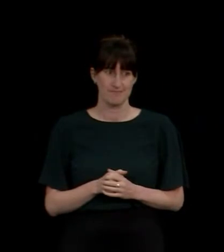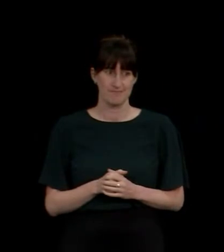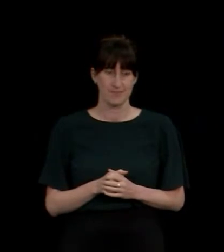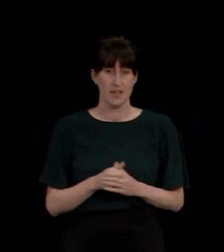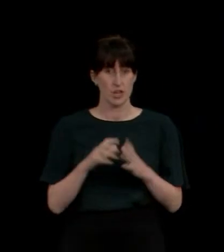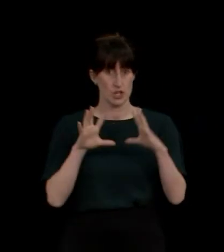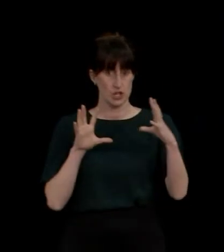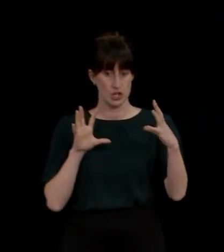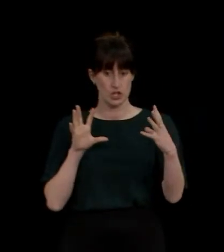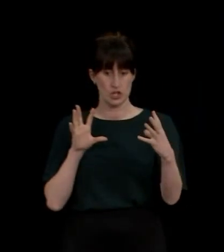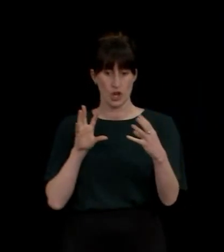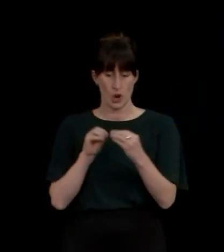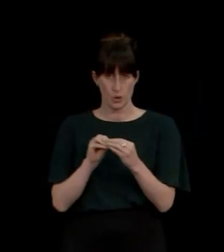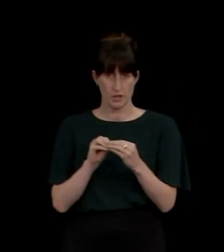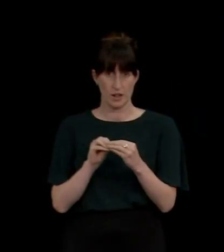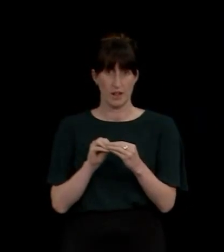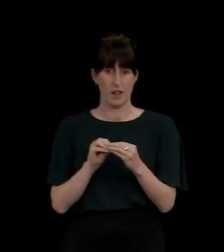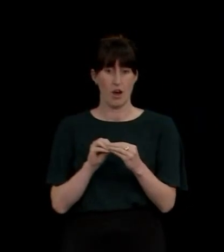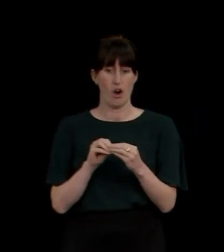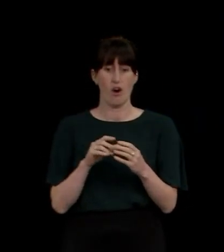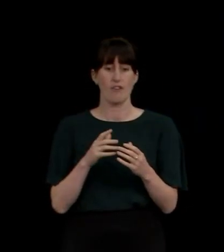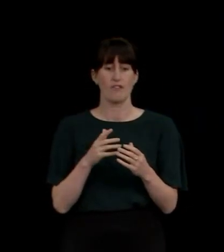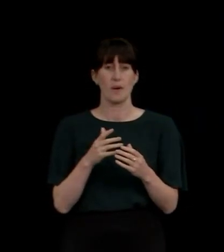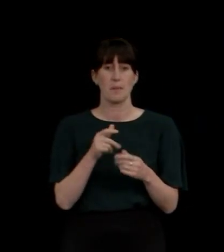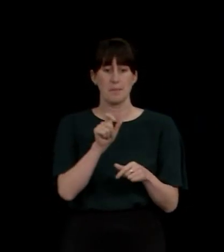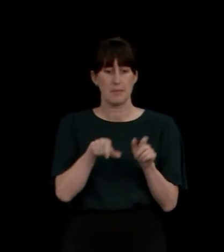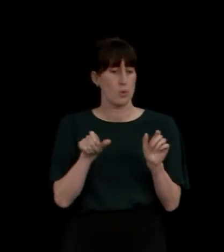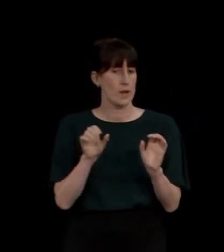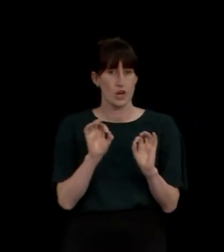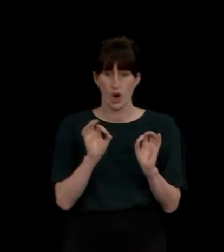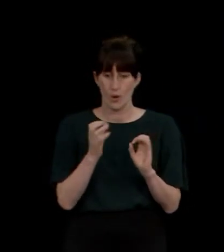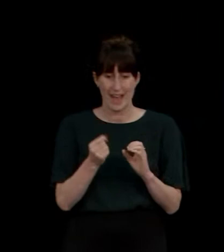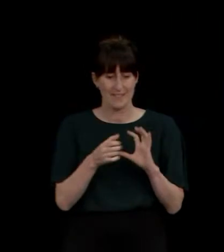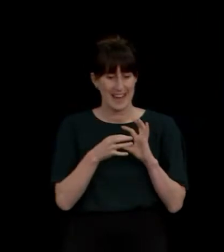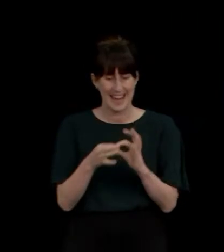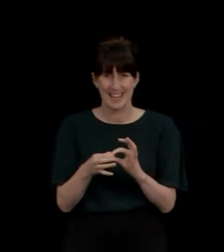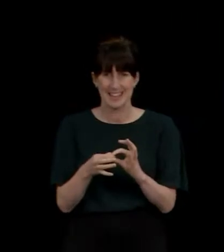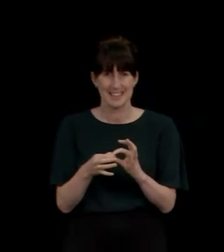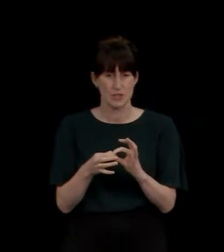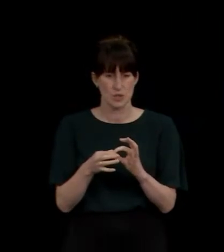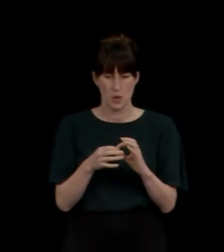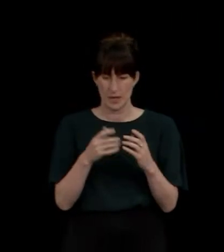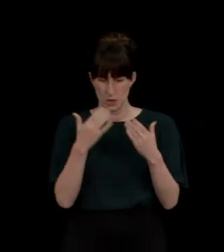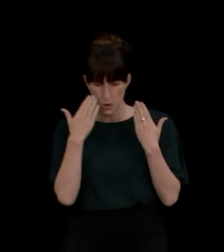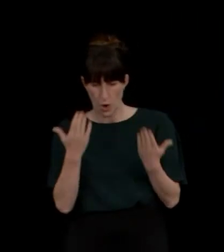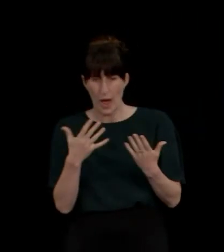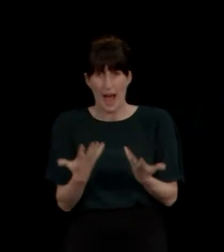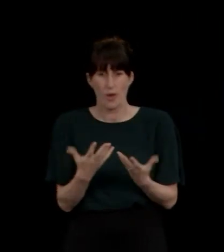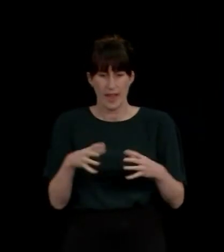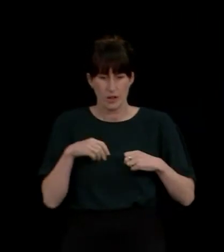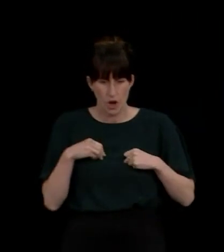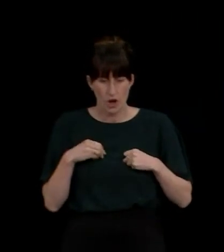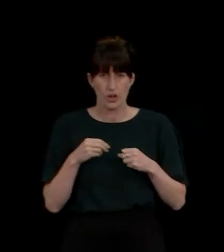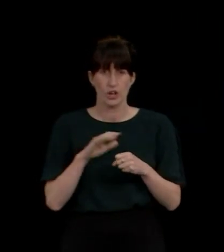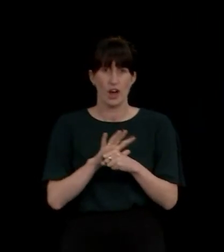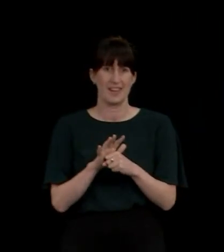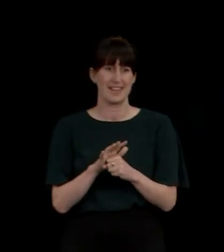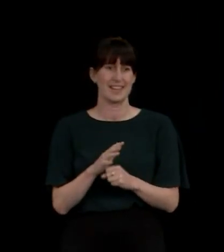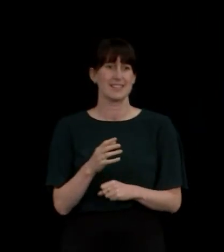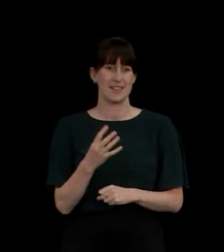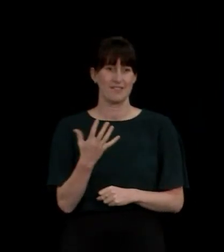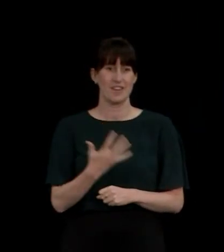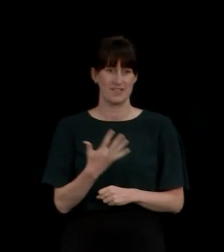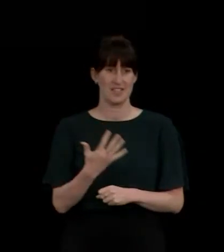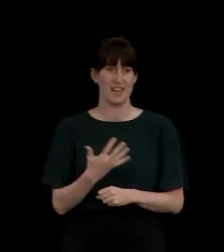our total number of unlinked cases as at the end of yesterday 15. was, I think, 50, over 15. The past 14 days. Yep, and